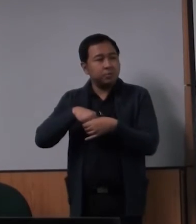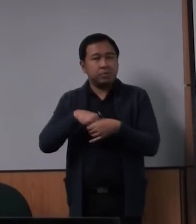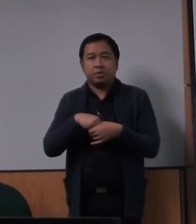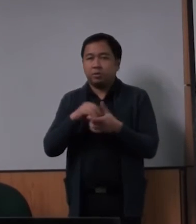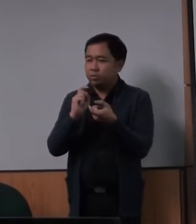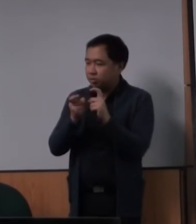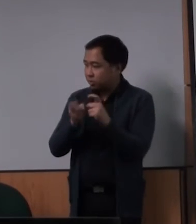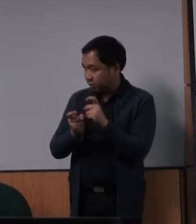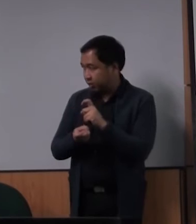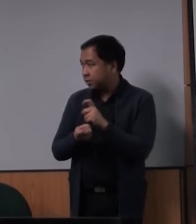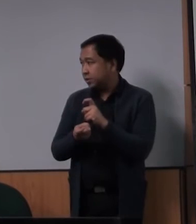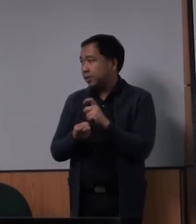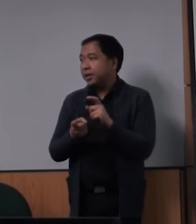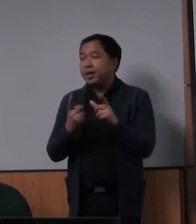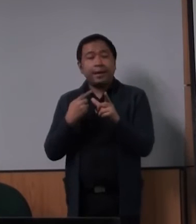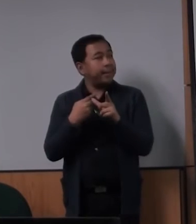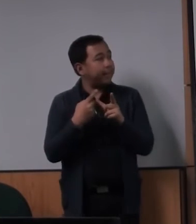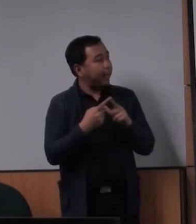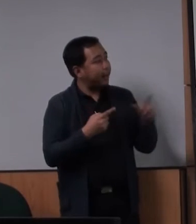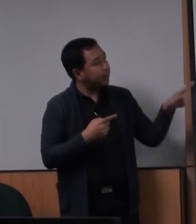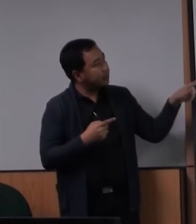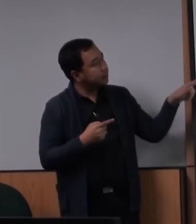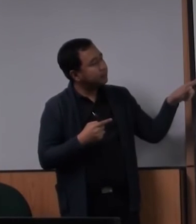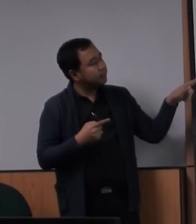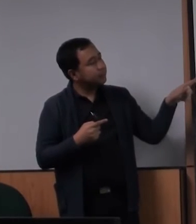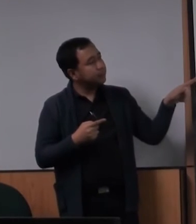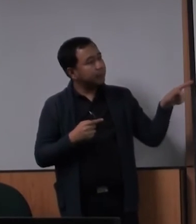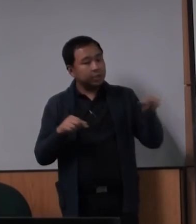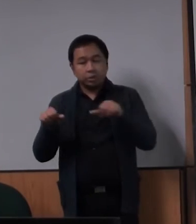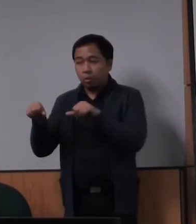With that, the animator edit.